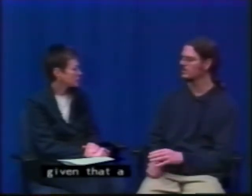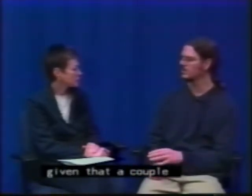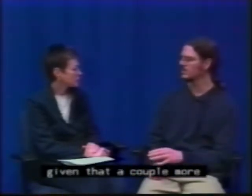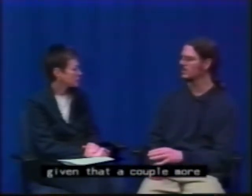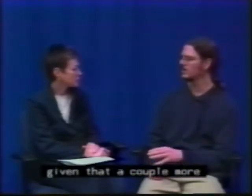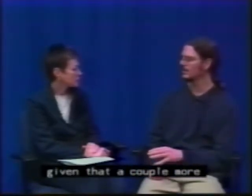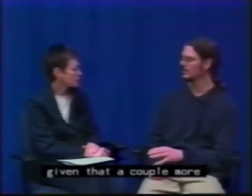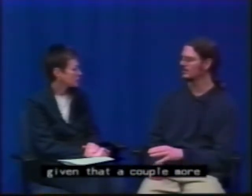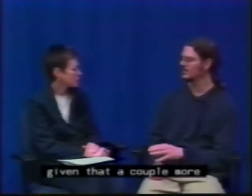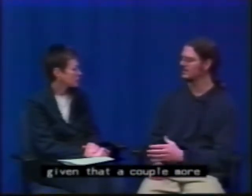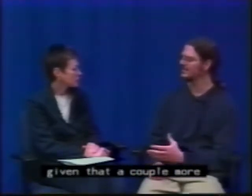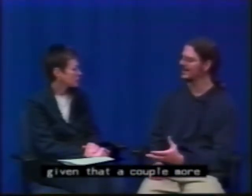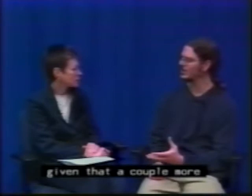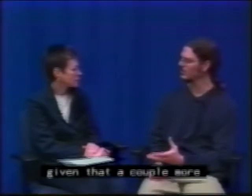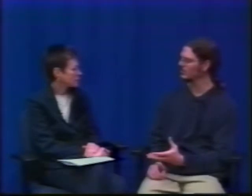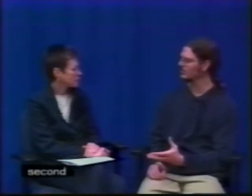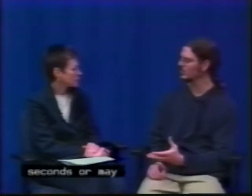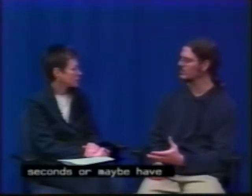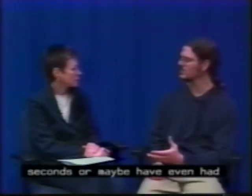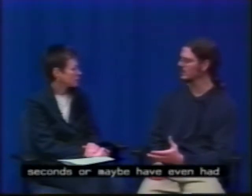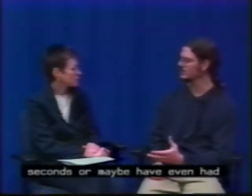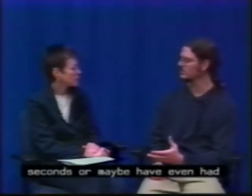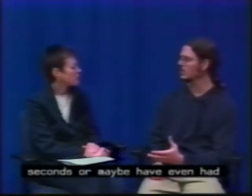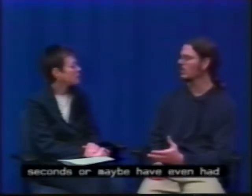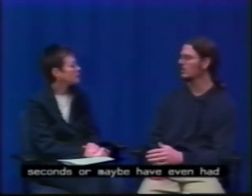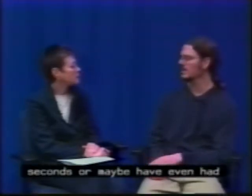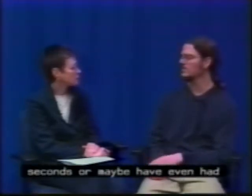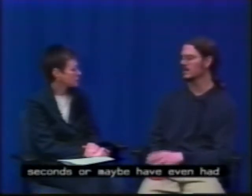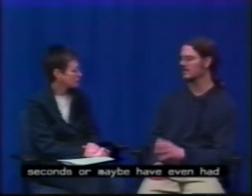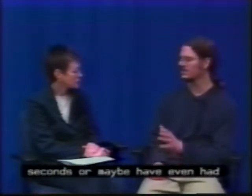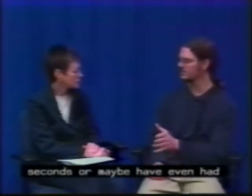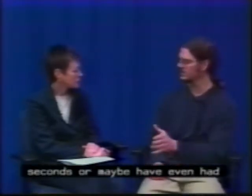maybe given that a couple of more seconds, or maybe have even